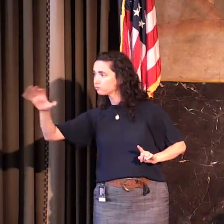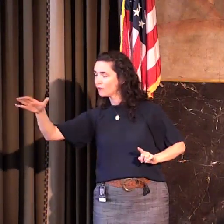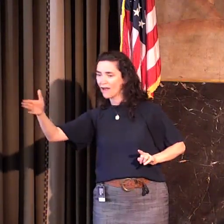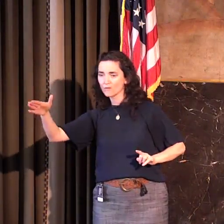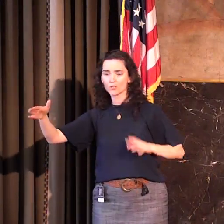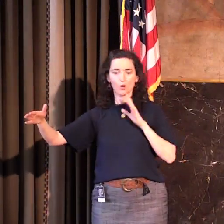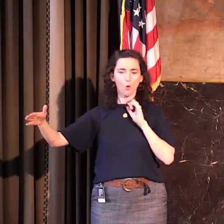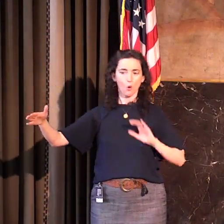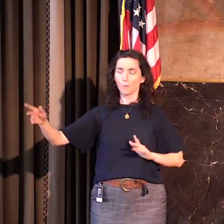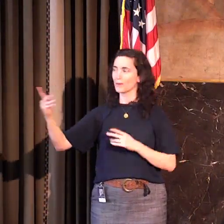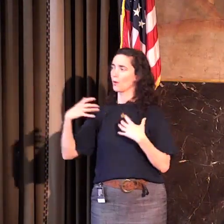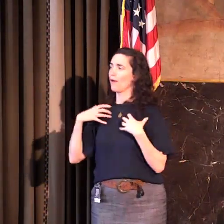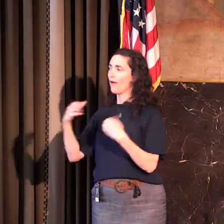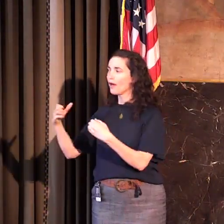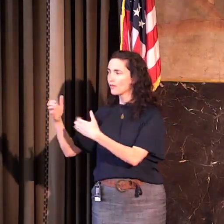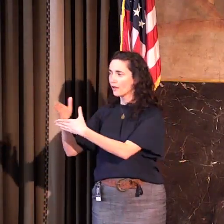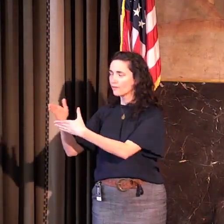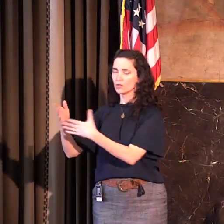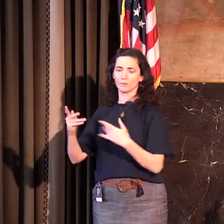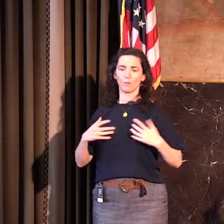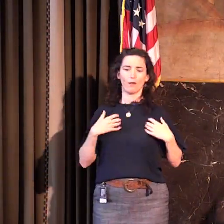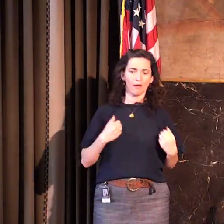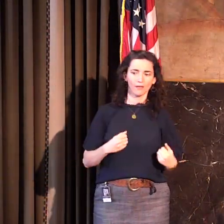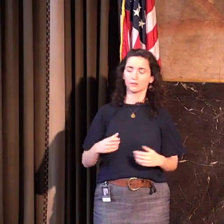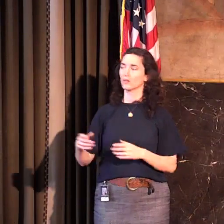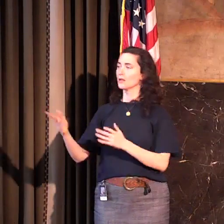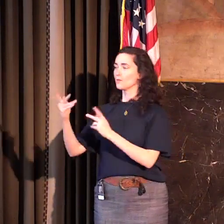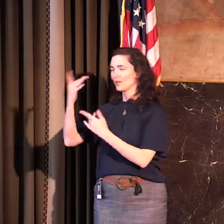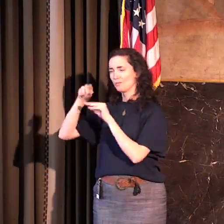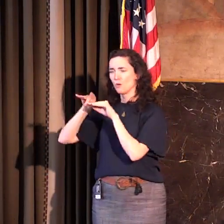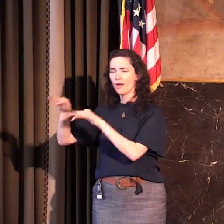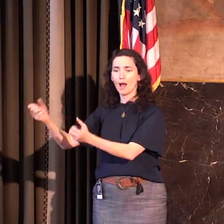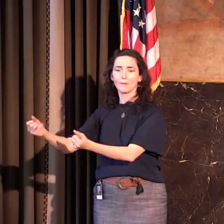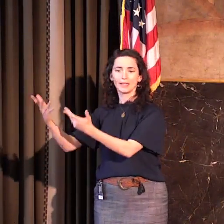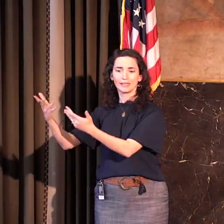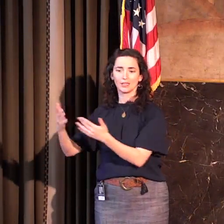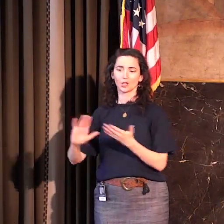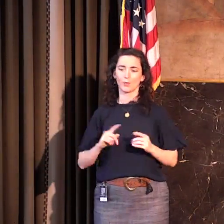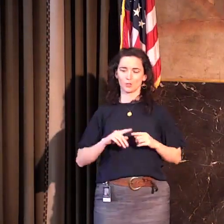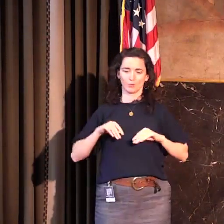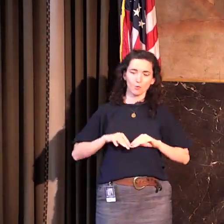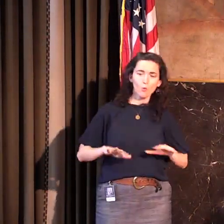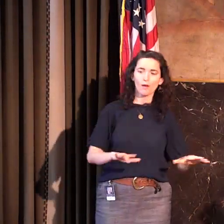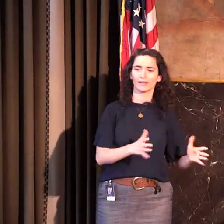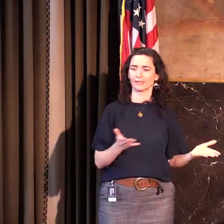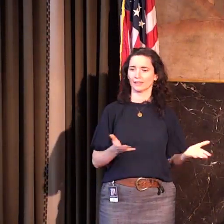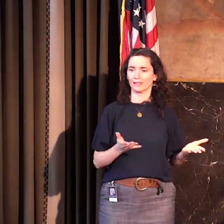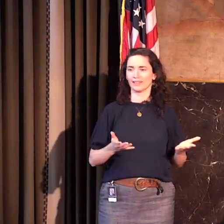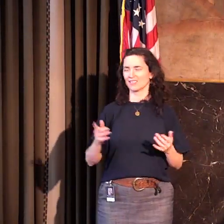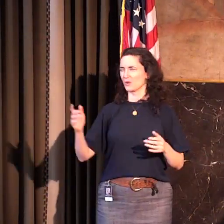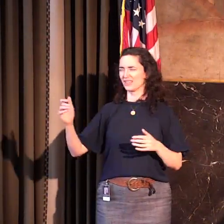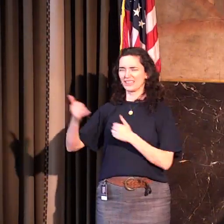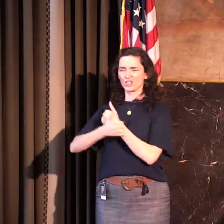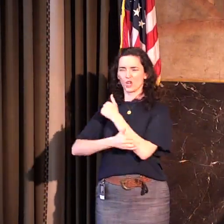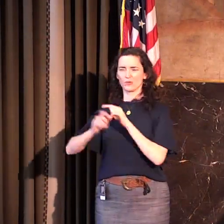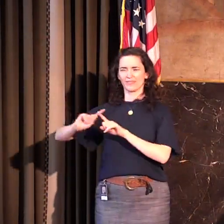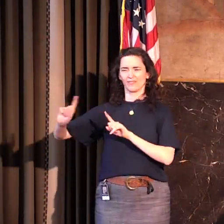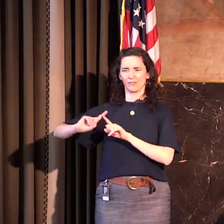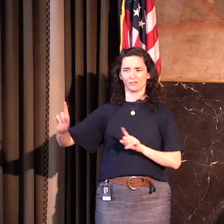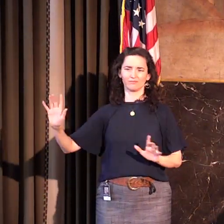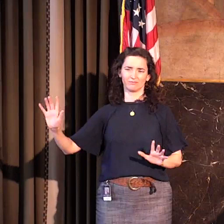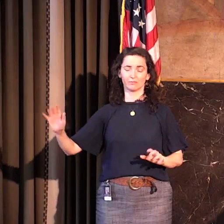health conditions, the amount of COVID exposure in the population beforehand, and all of that sort of stuff. And